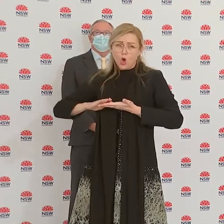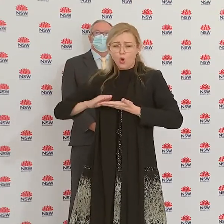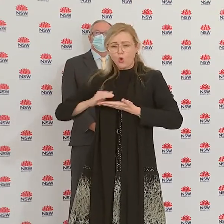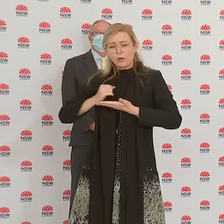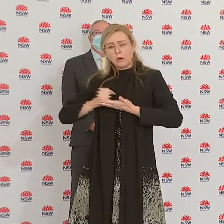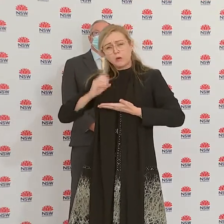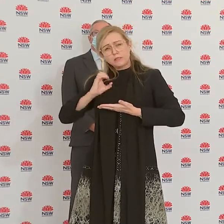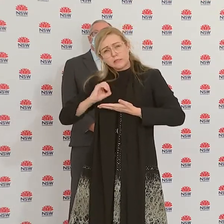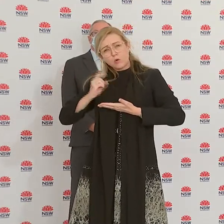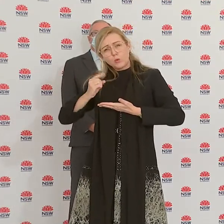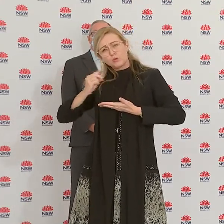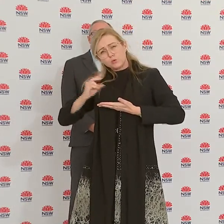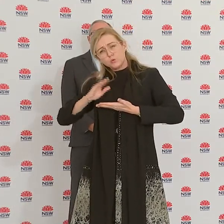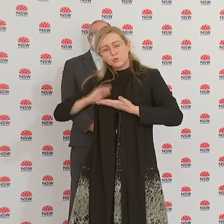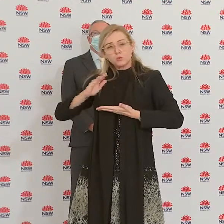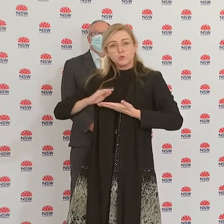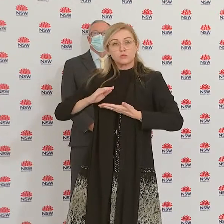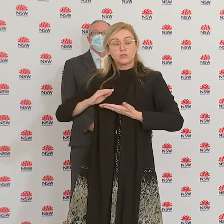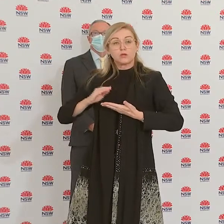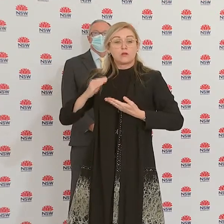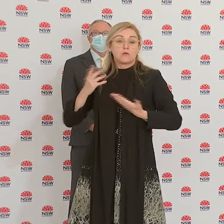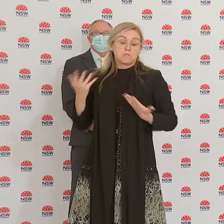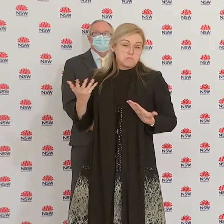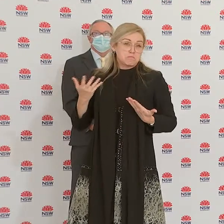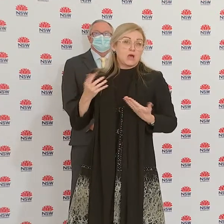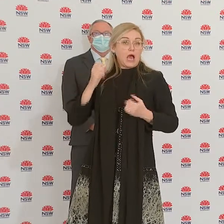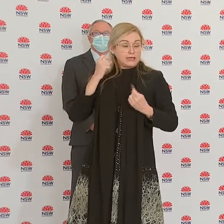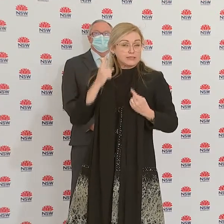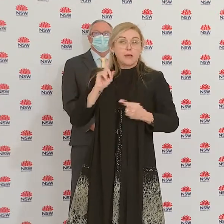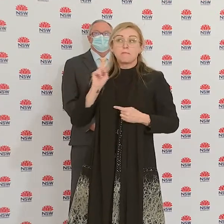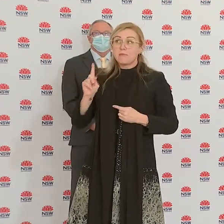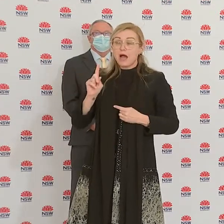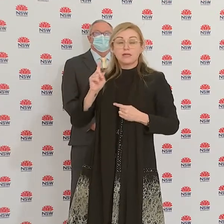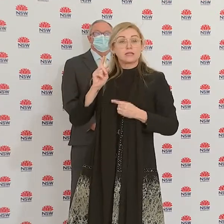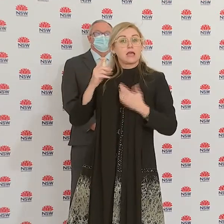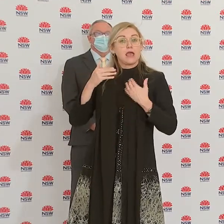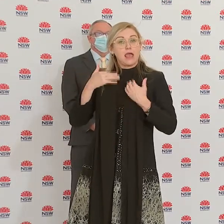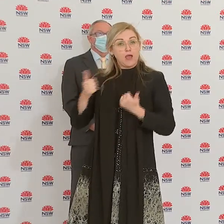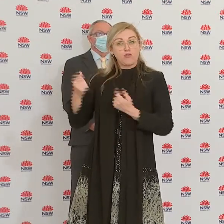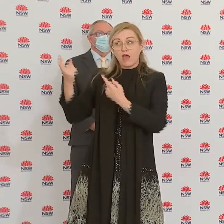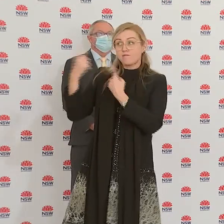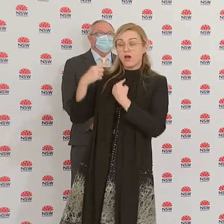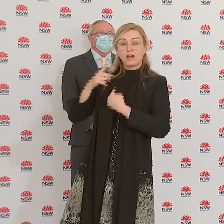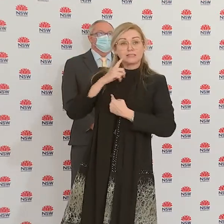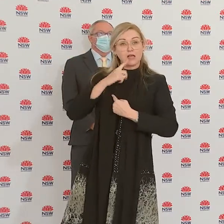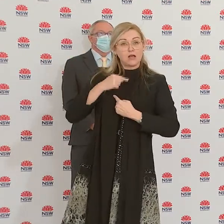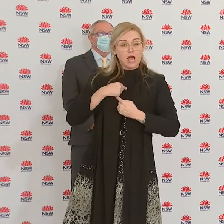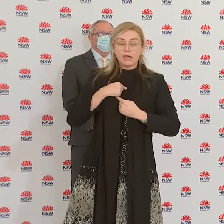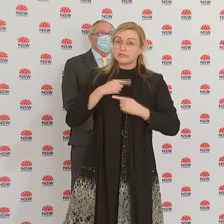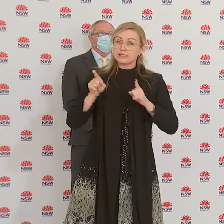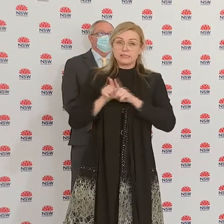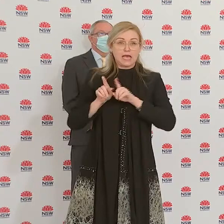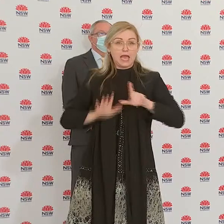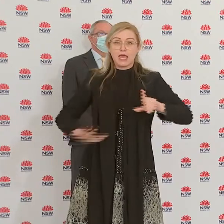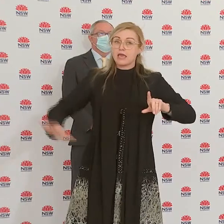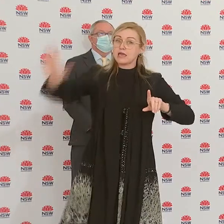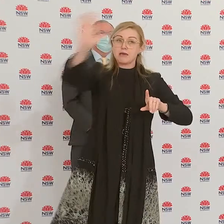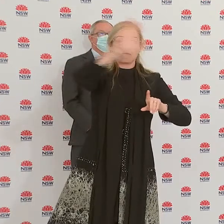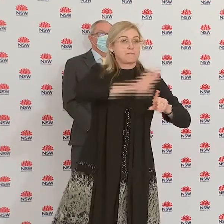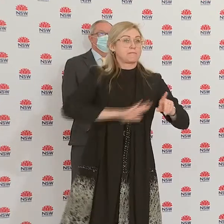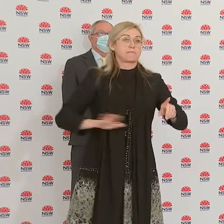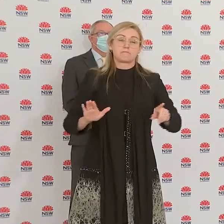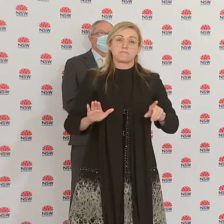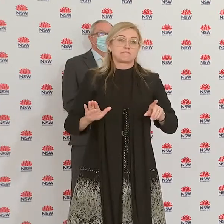those communities can be treated the same as the rest of regional New South Wales, we will take that advice. I want to make that very clear, even if it's ahead of the 28th